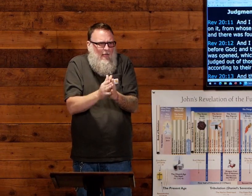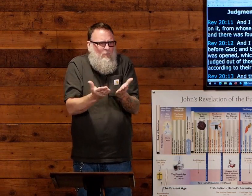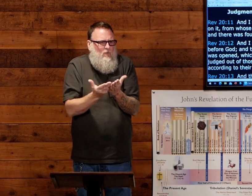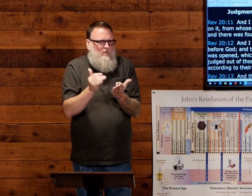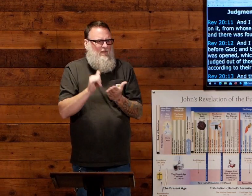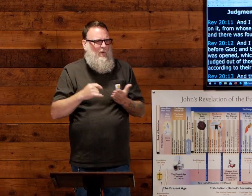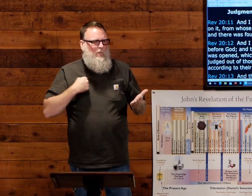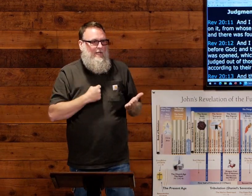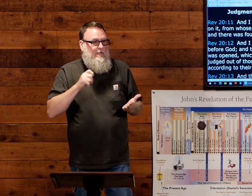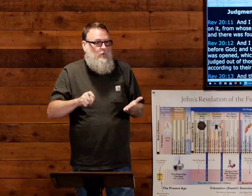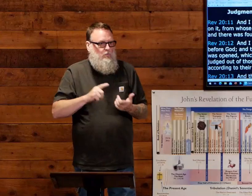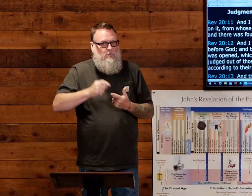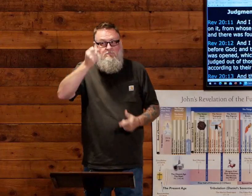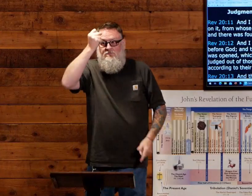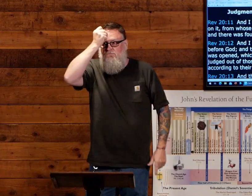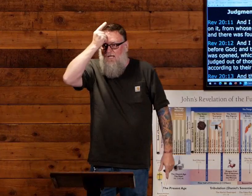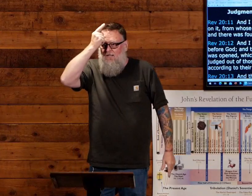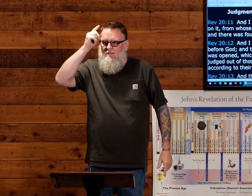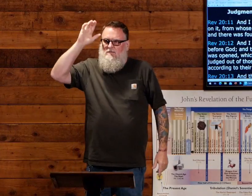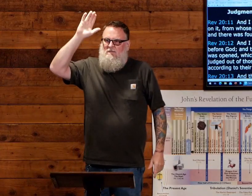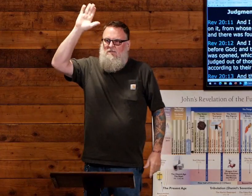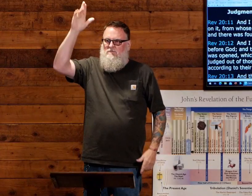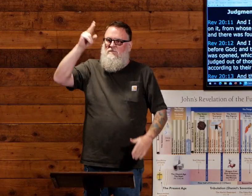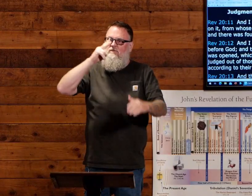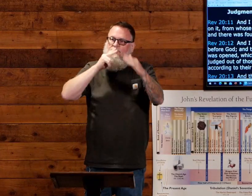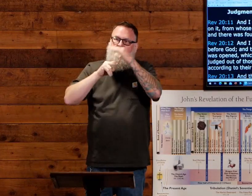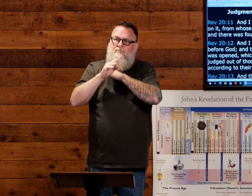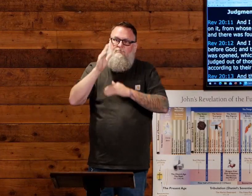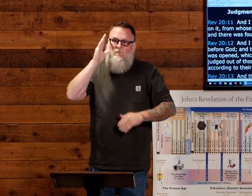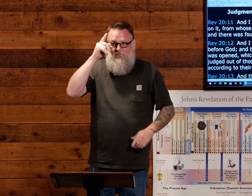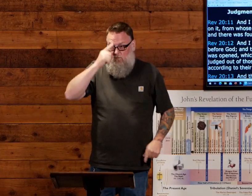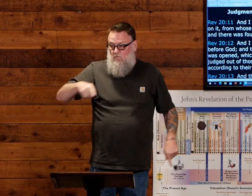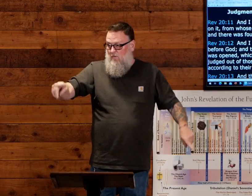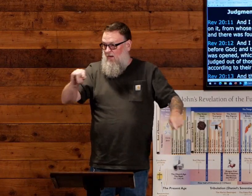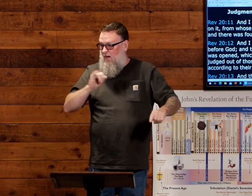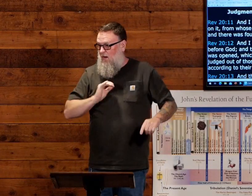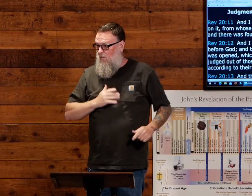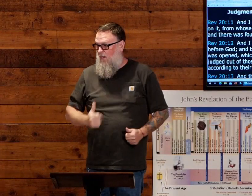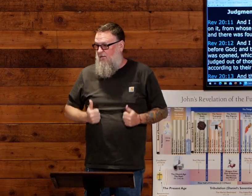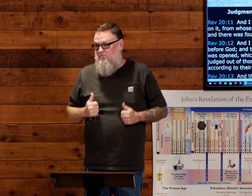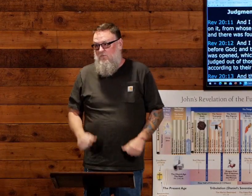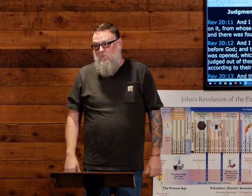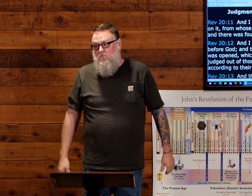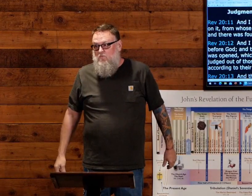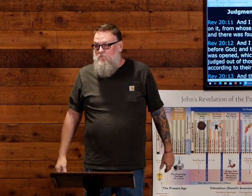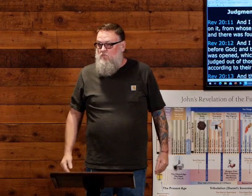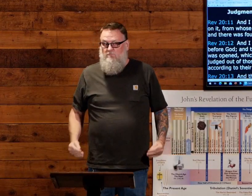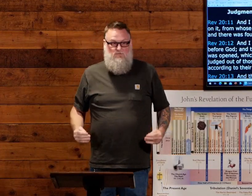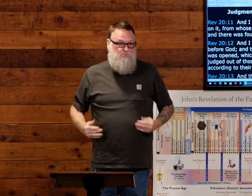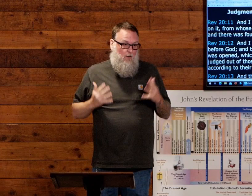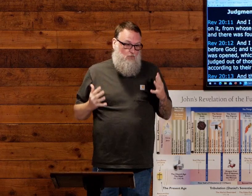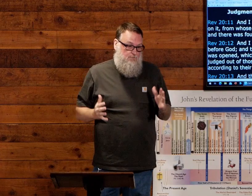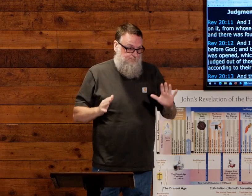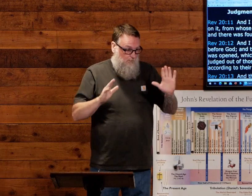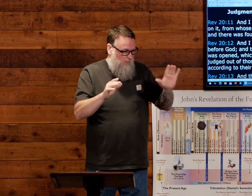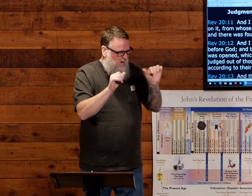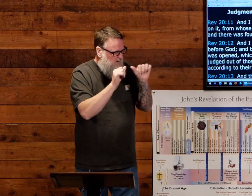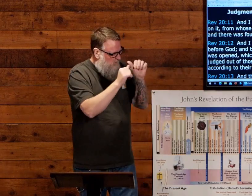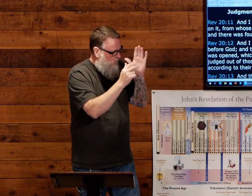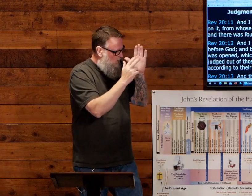that he has put everything in his word for us to understand, to live by, and inspire us.